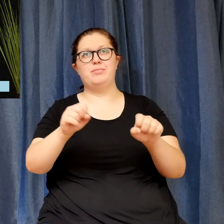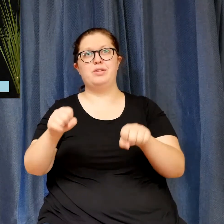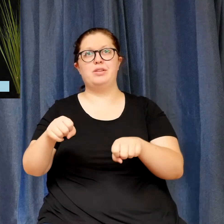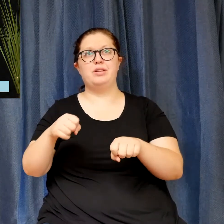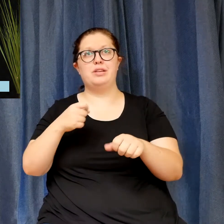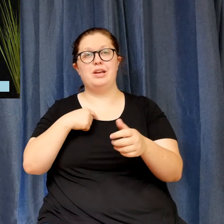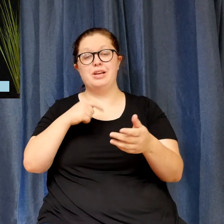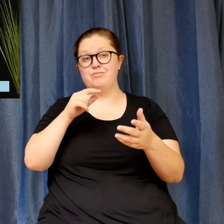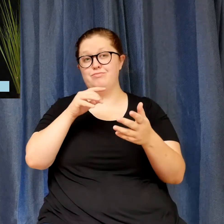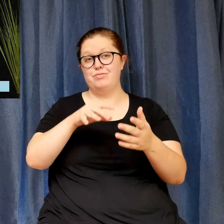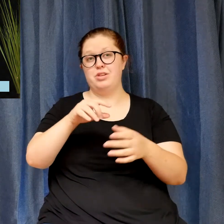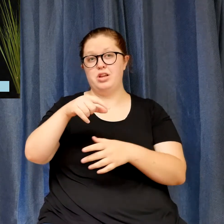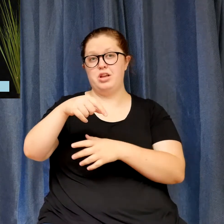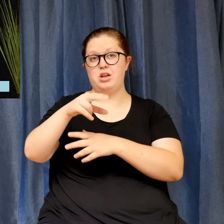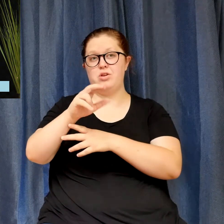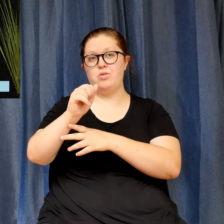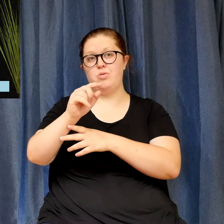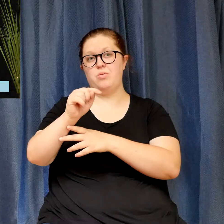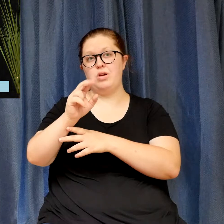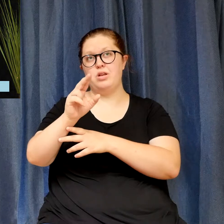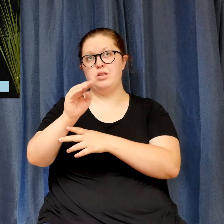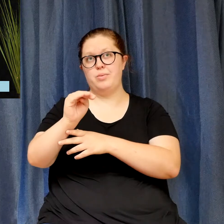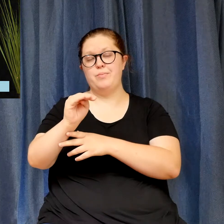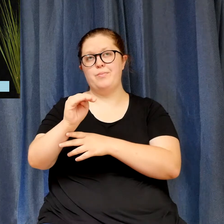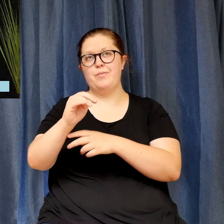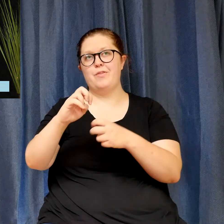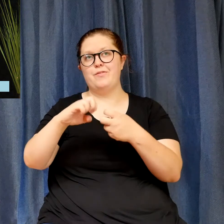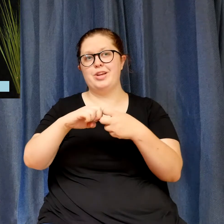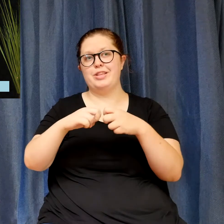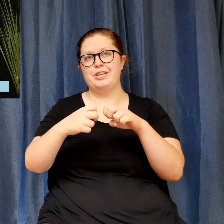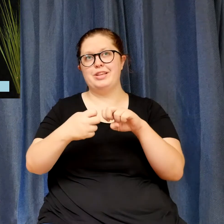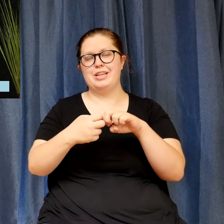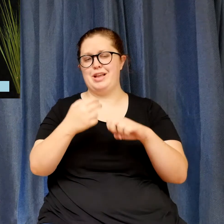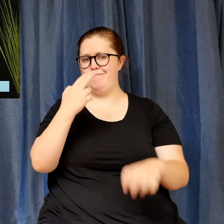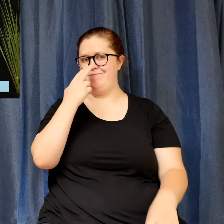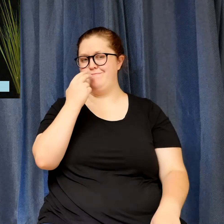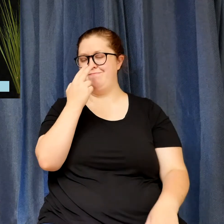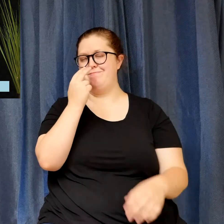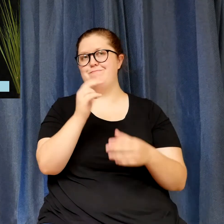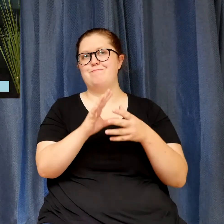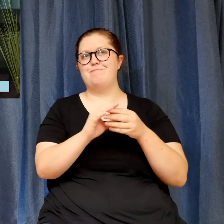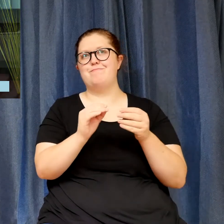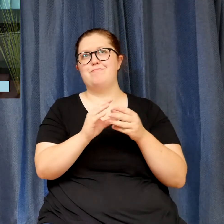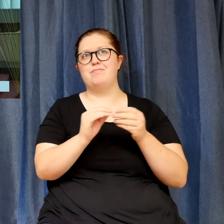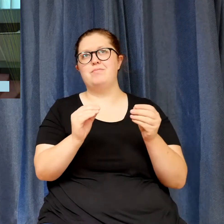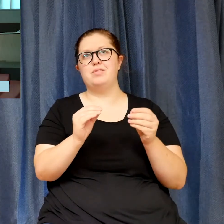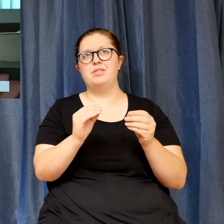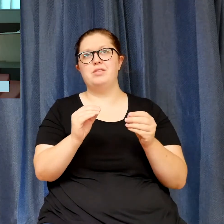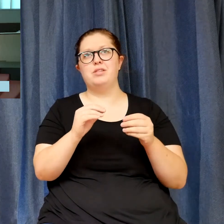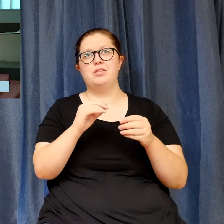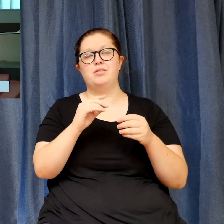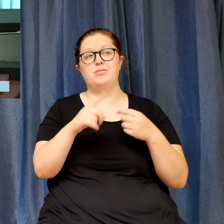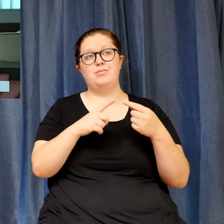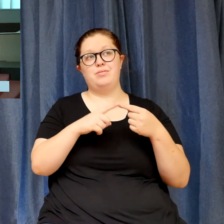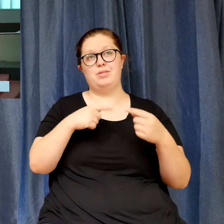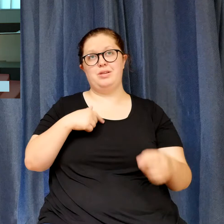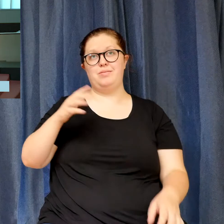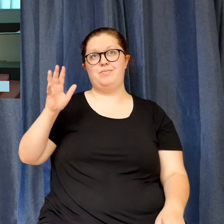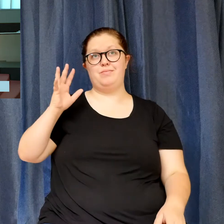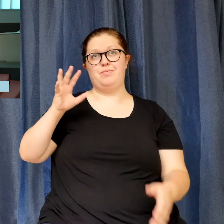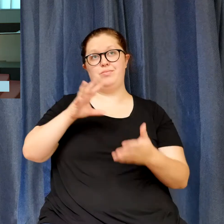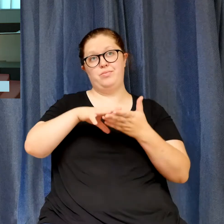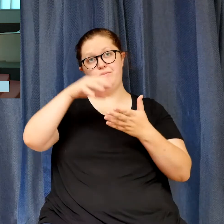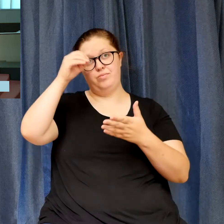am a student of quantum physics. I had, it's so funny to talk about this. I, as a ministerial